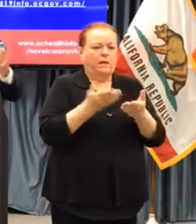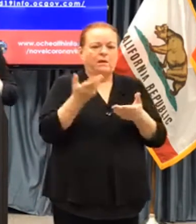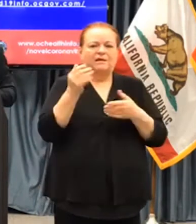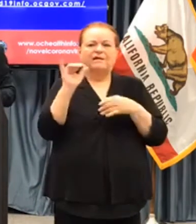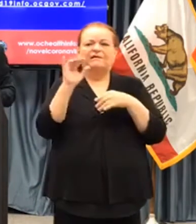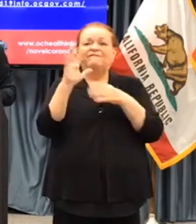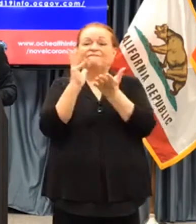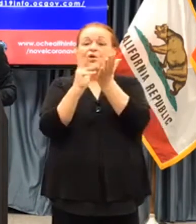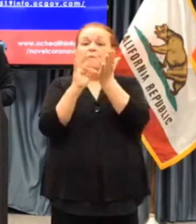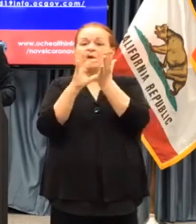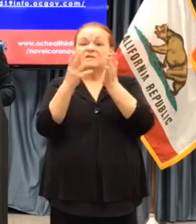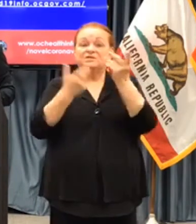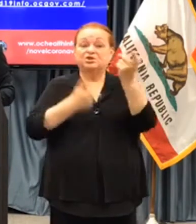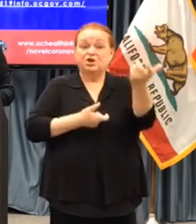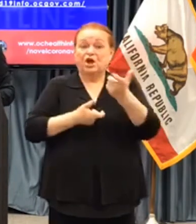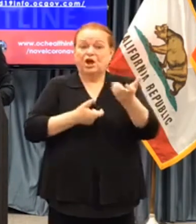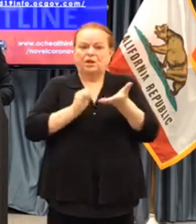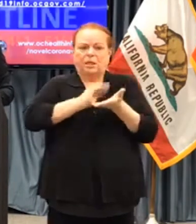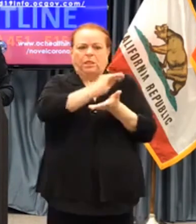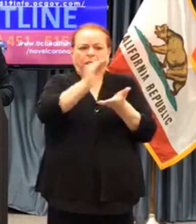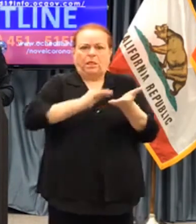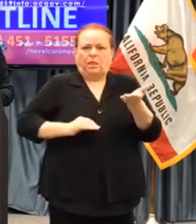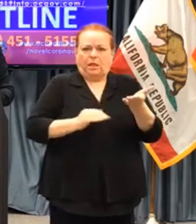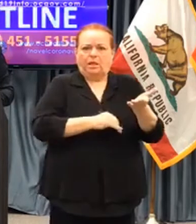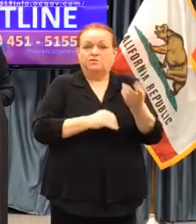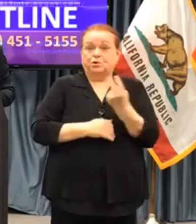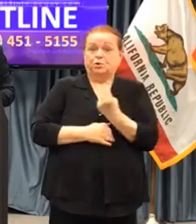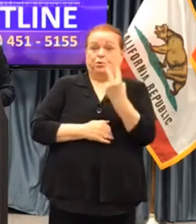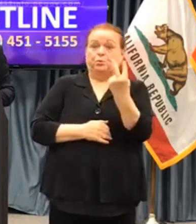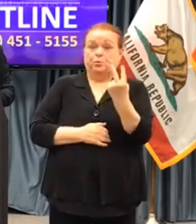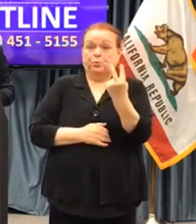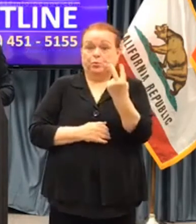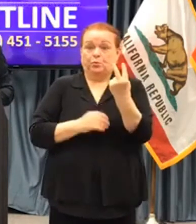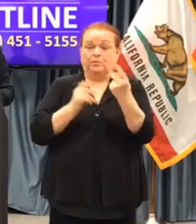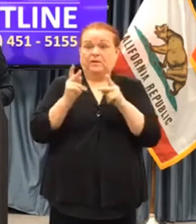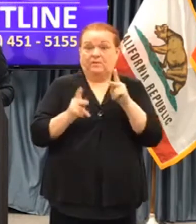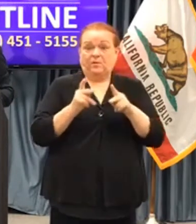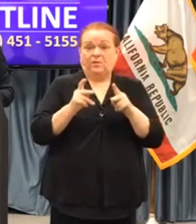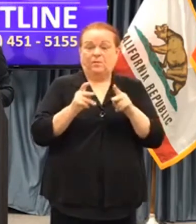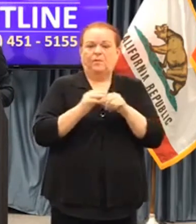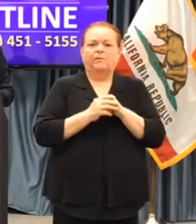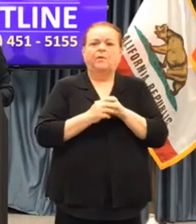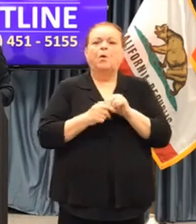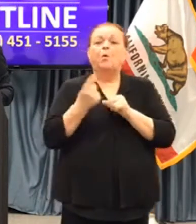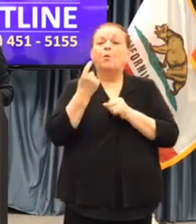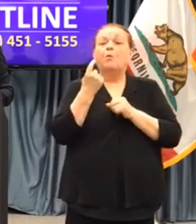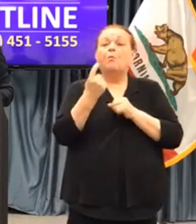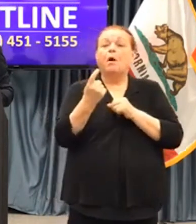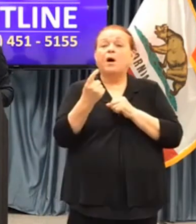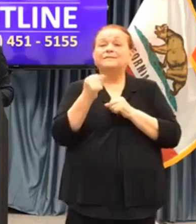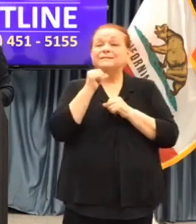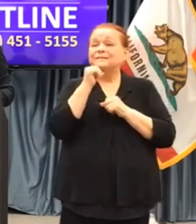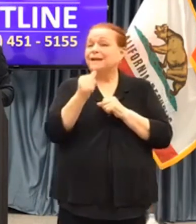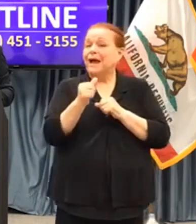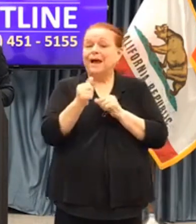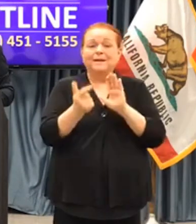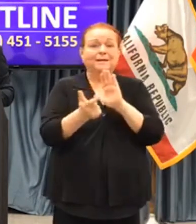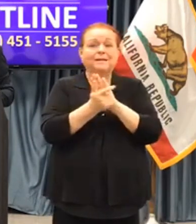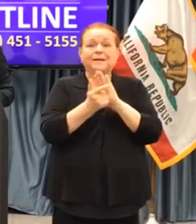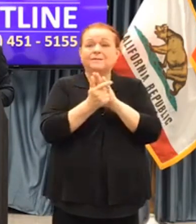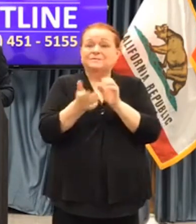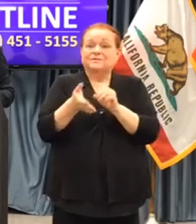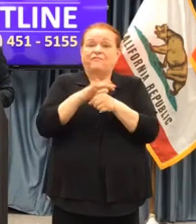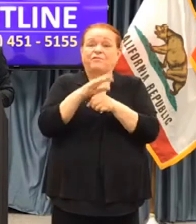shotgun. Accessory after the fact is not one of the included crimes that's covered by the